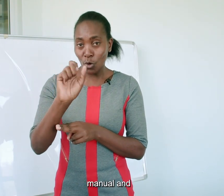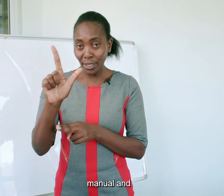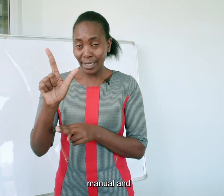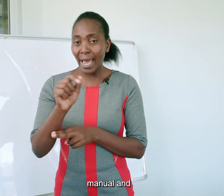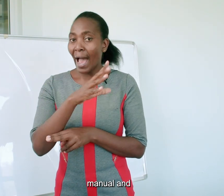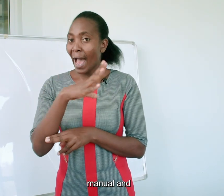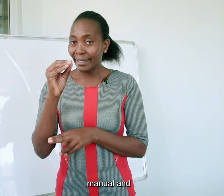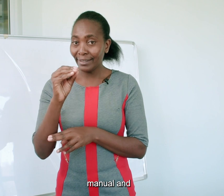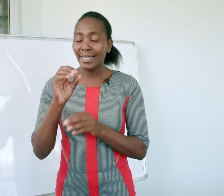manual and